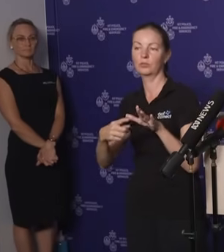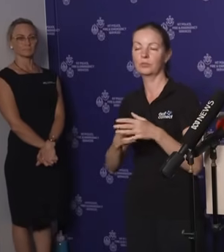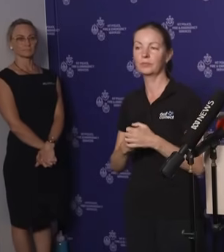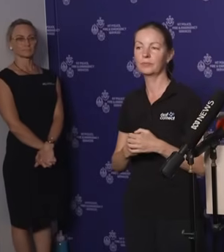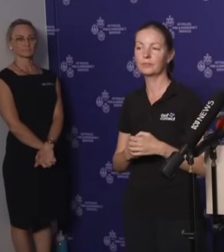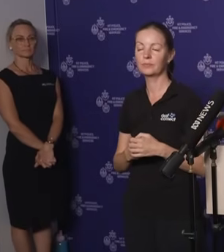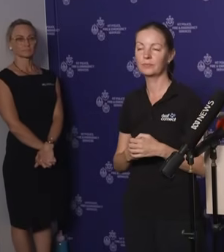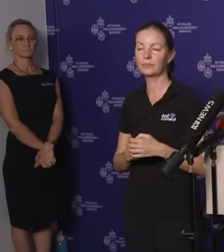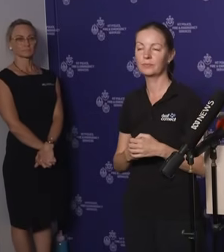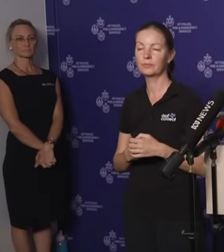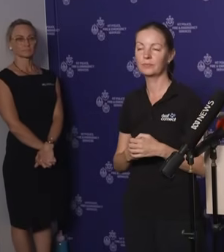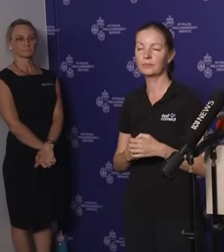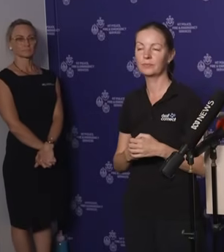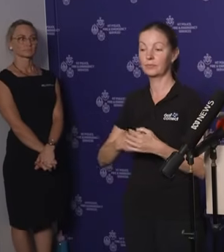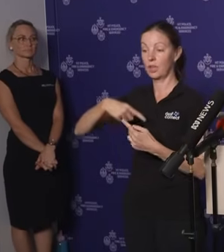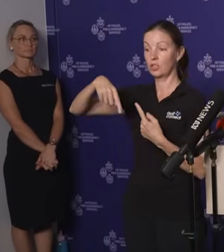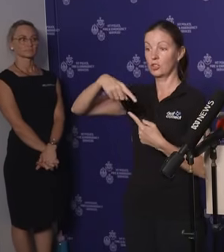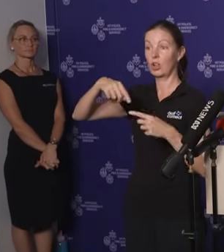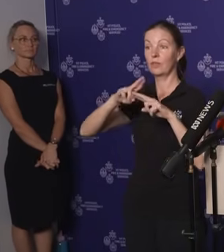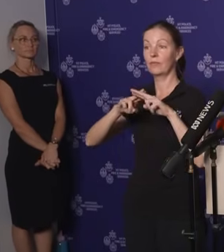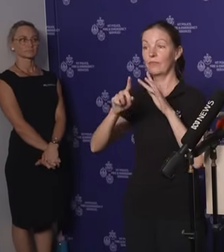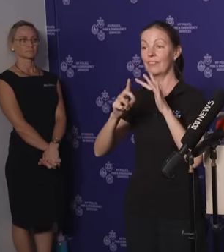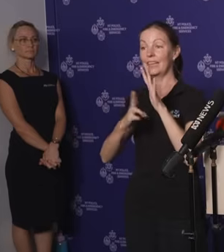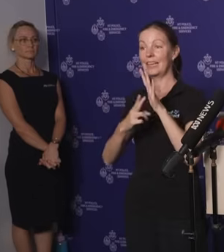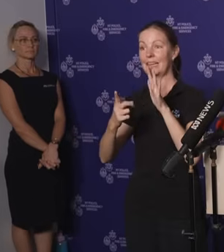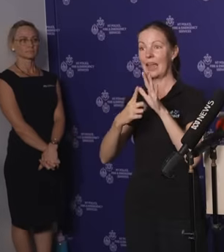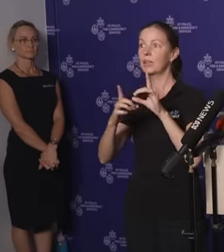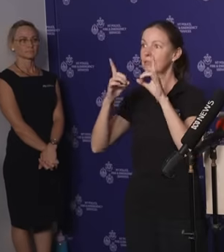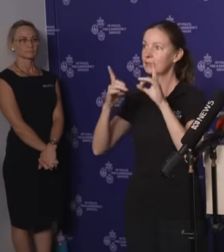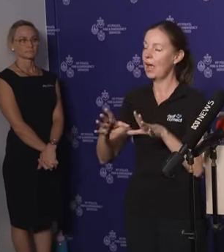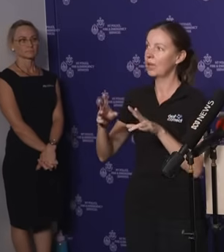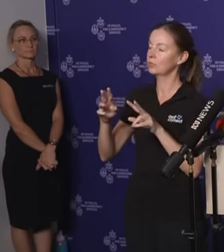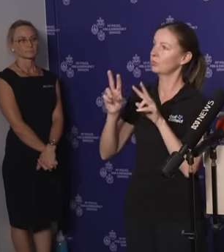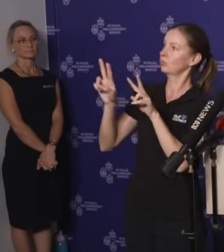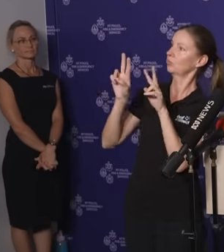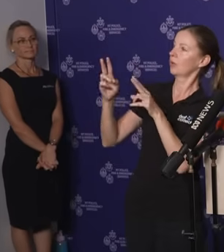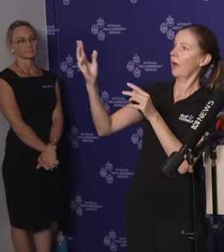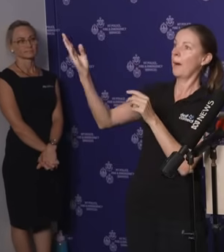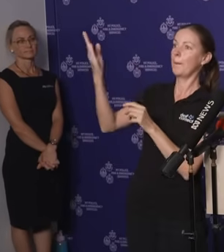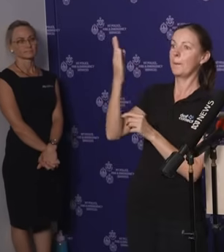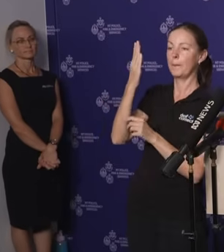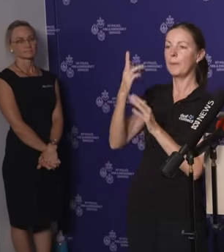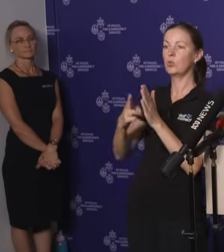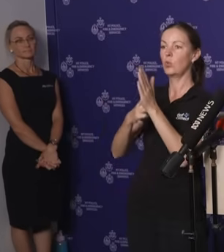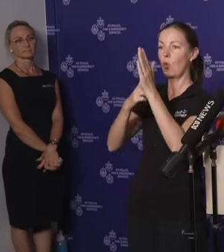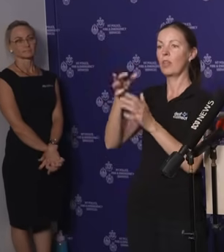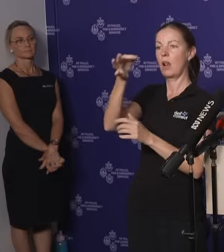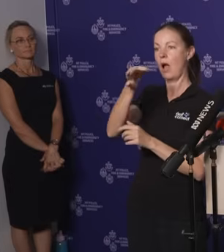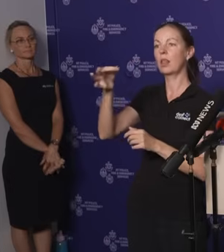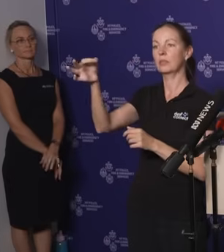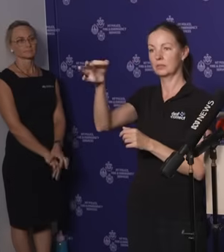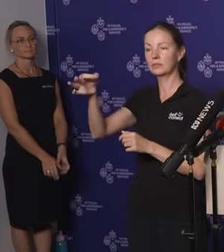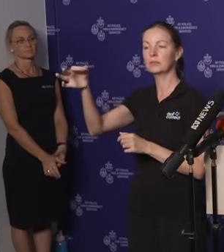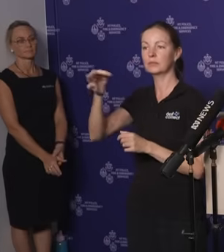wa. Cyclone Fina is beginning to show their presence on the Northern Islands now. Na dra woni jaga dra